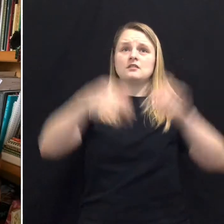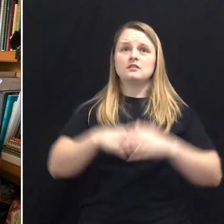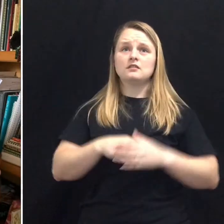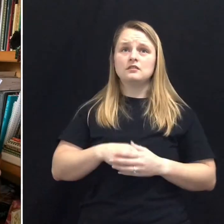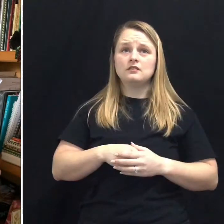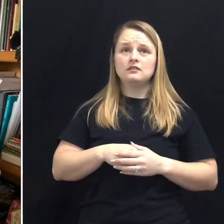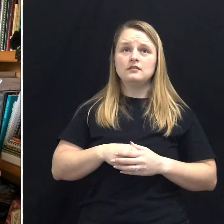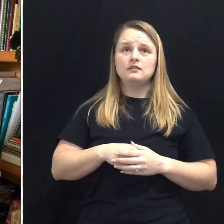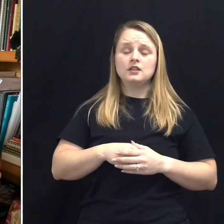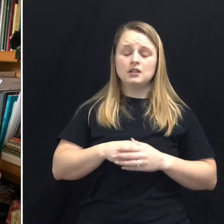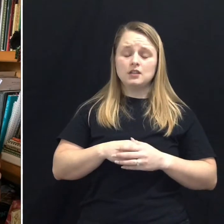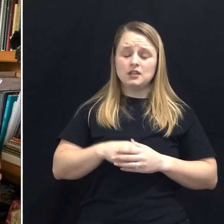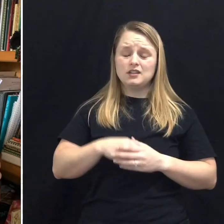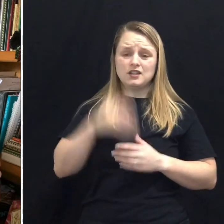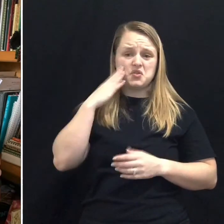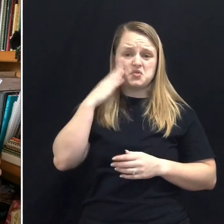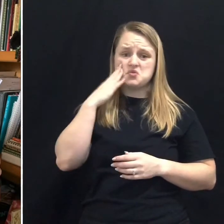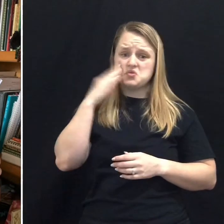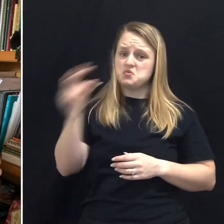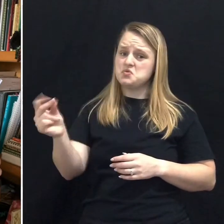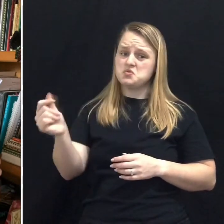way and had been captured.